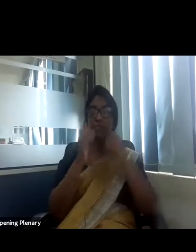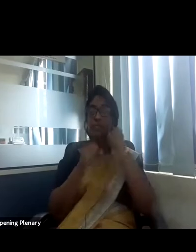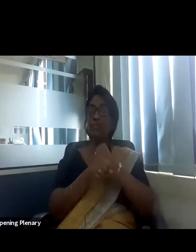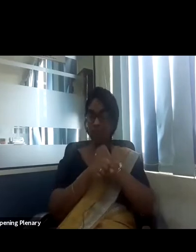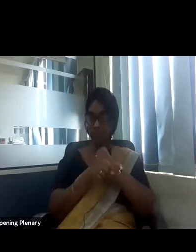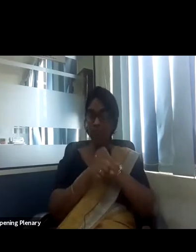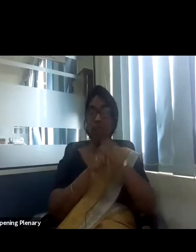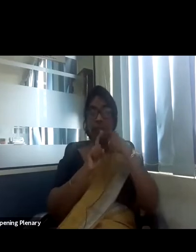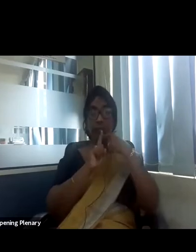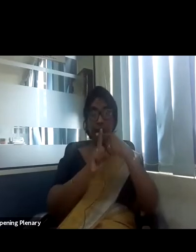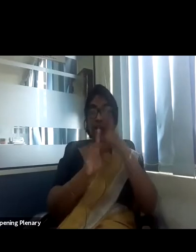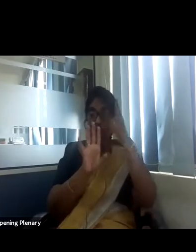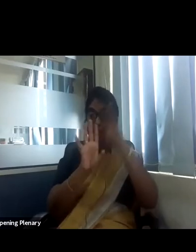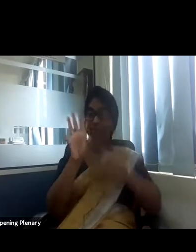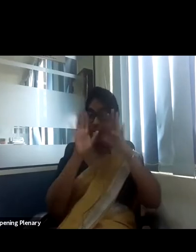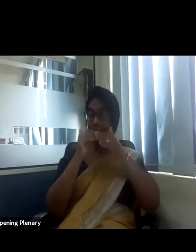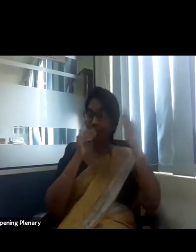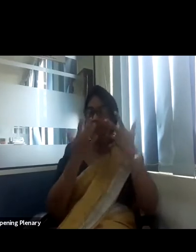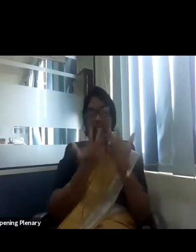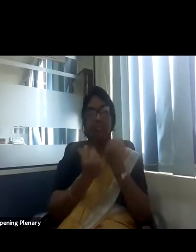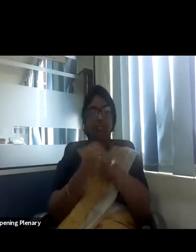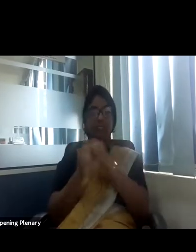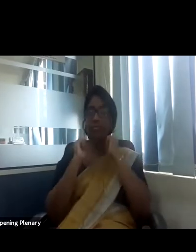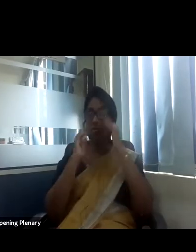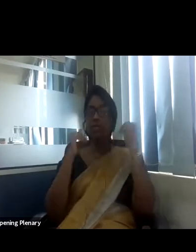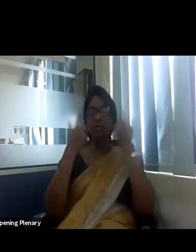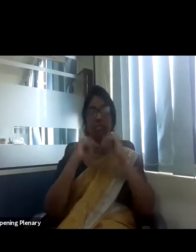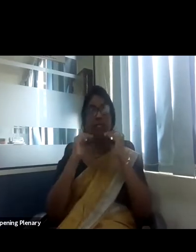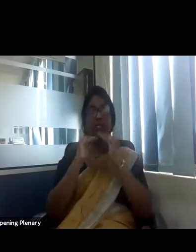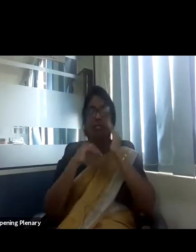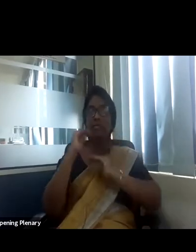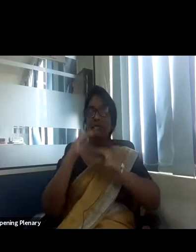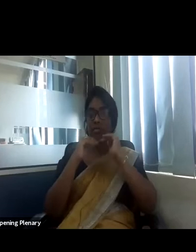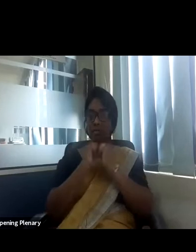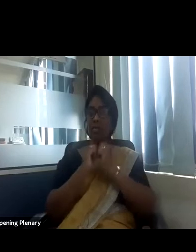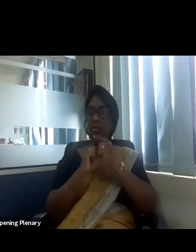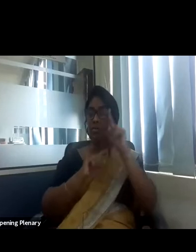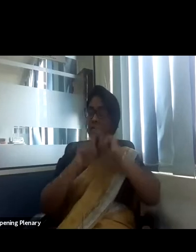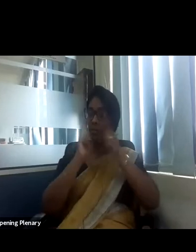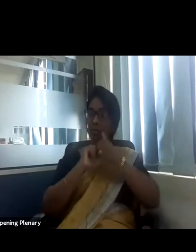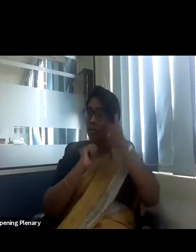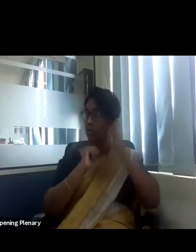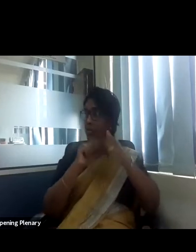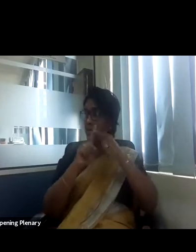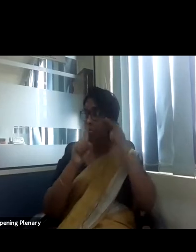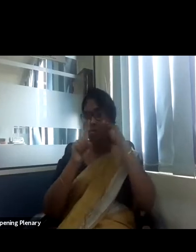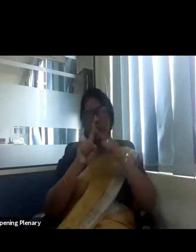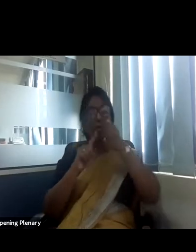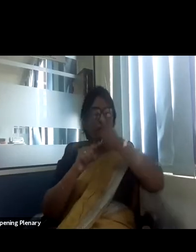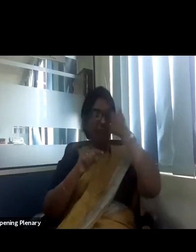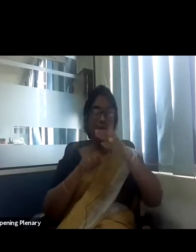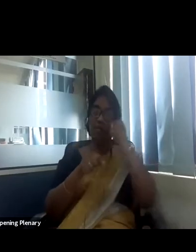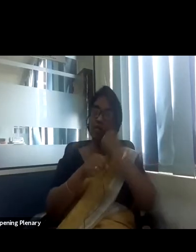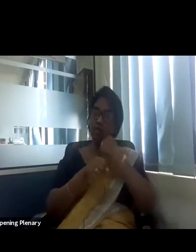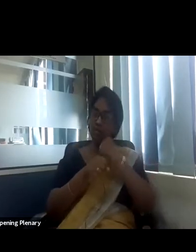context, this dialogue is timely and relevant to promote more inclusive partnership with government and business sector,